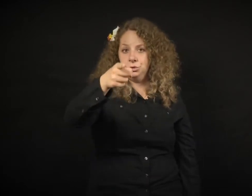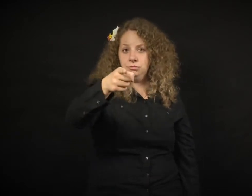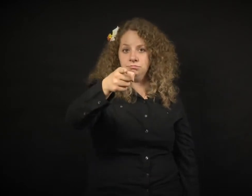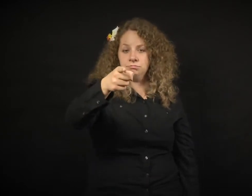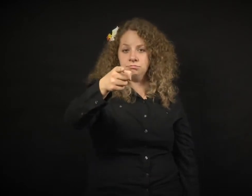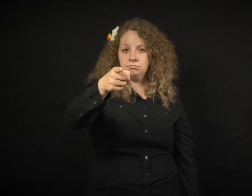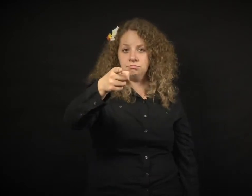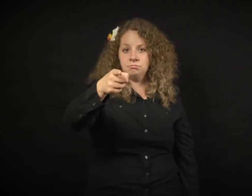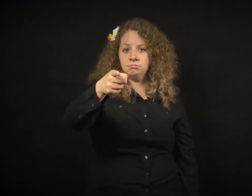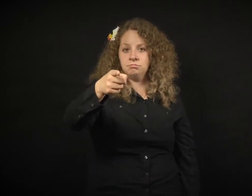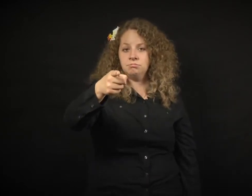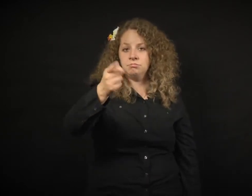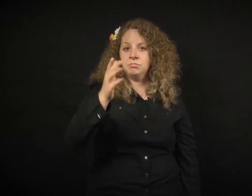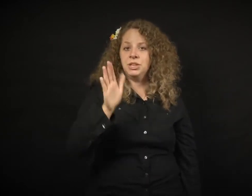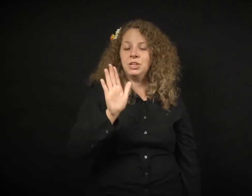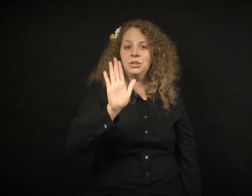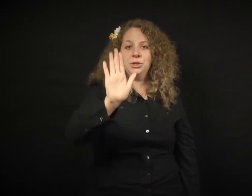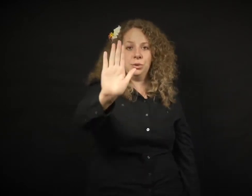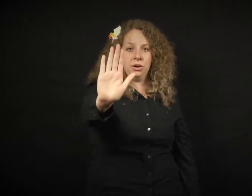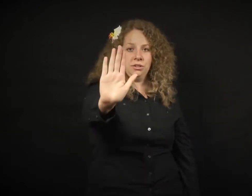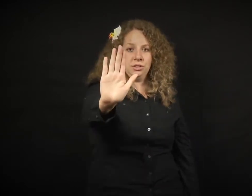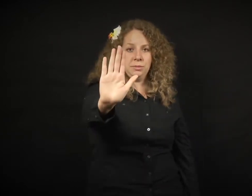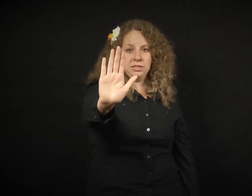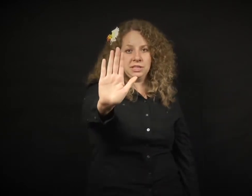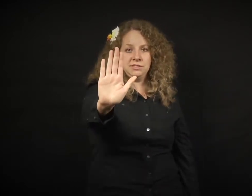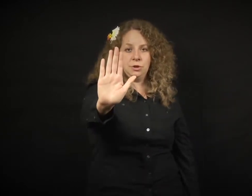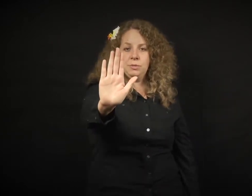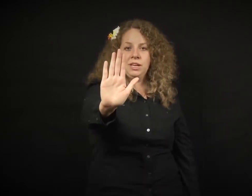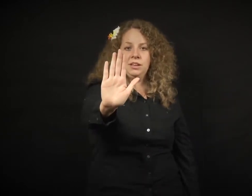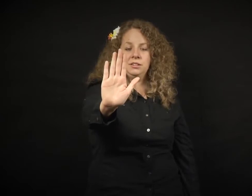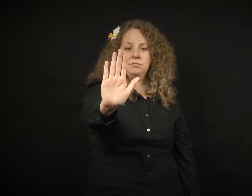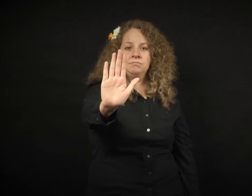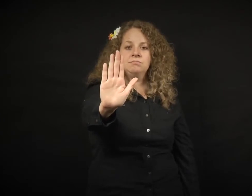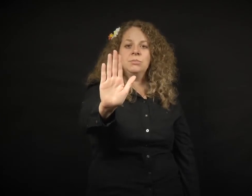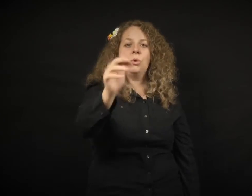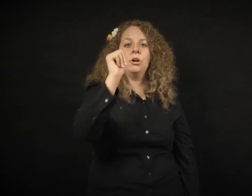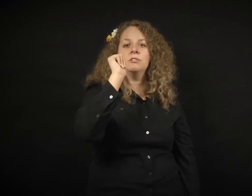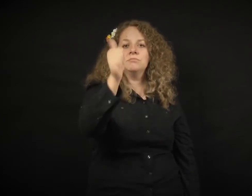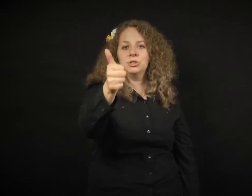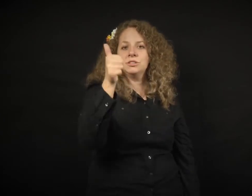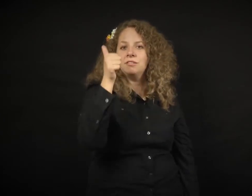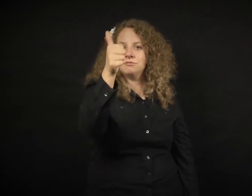You. Your, the possessive open hand, or yourself.